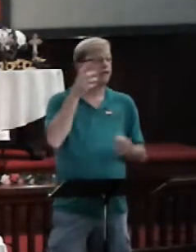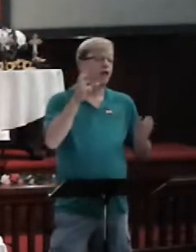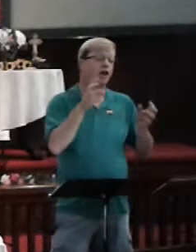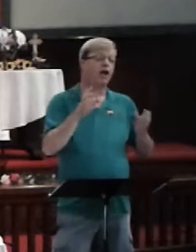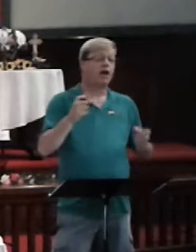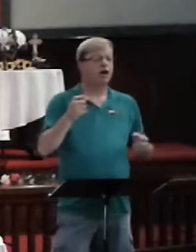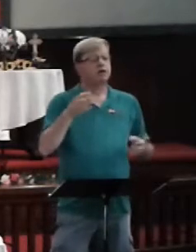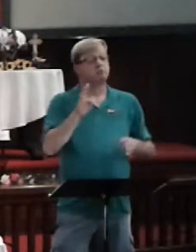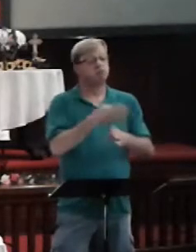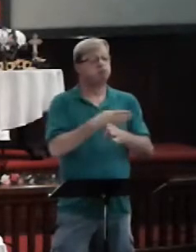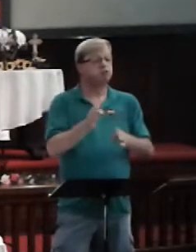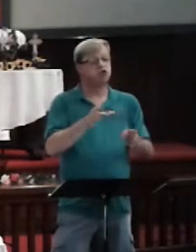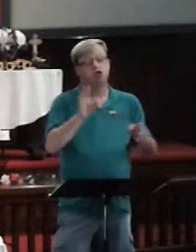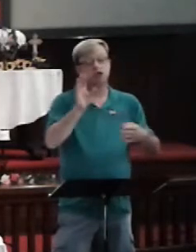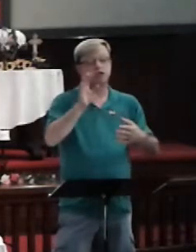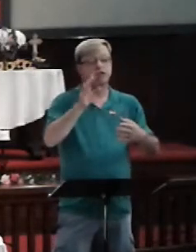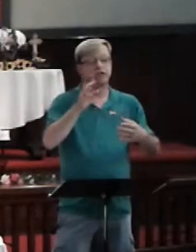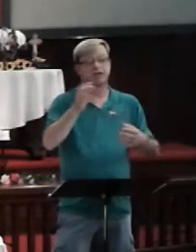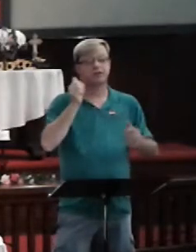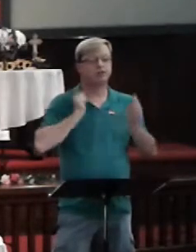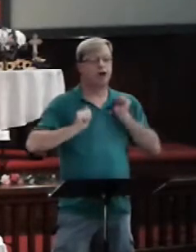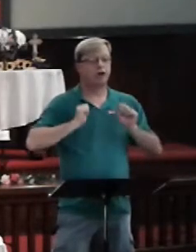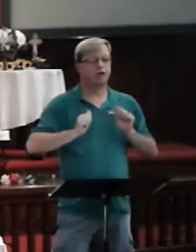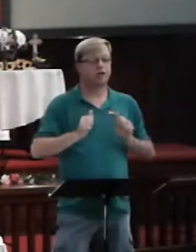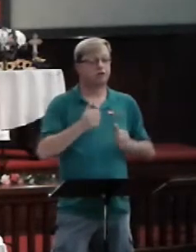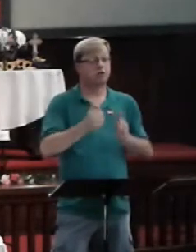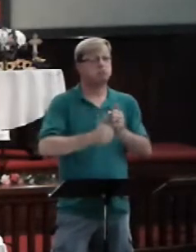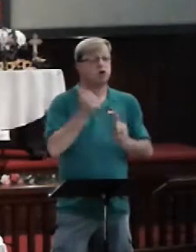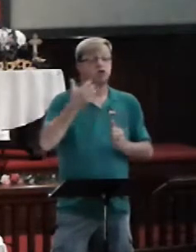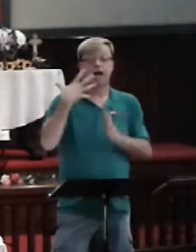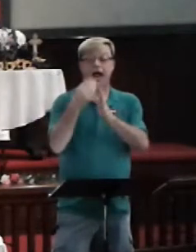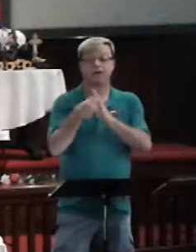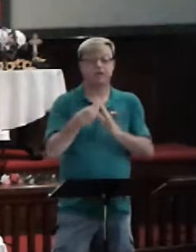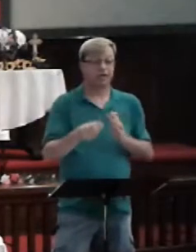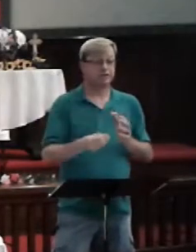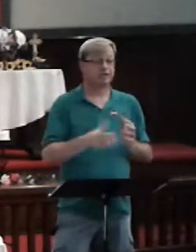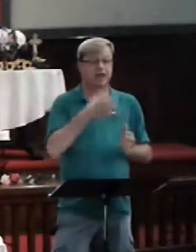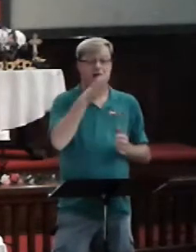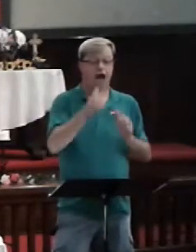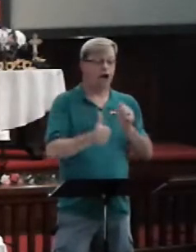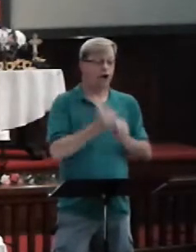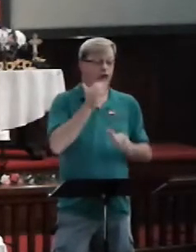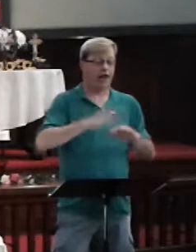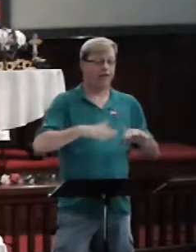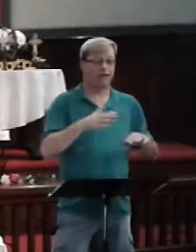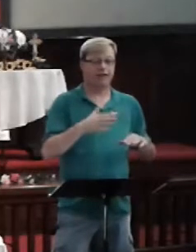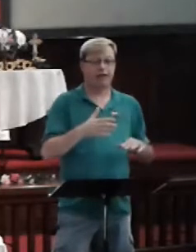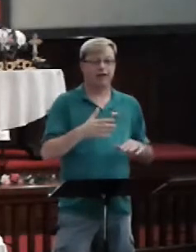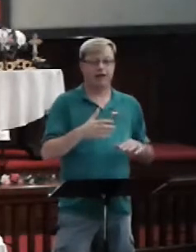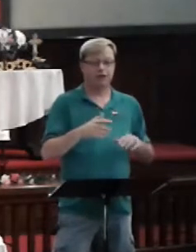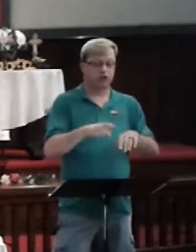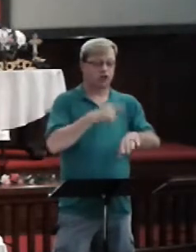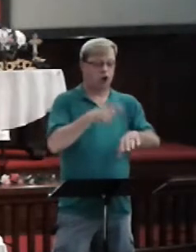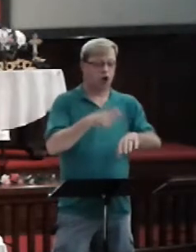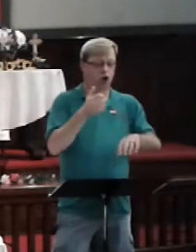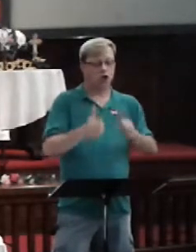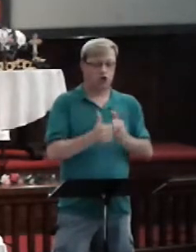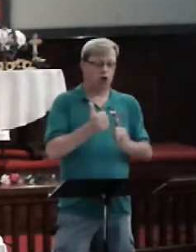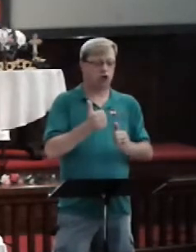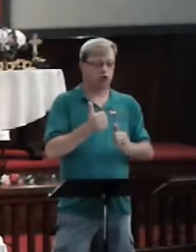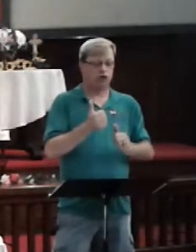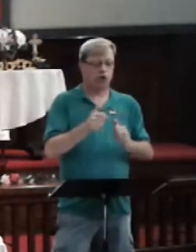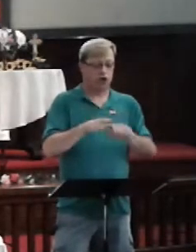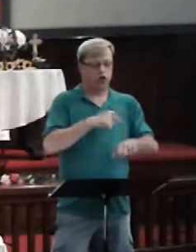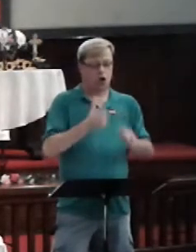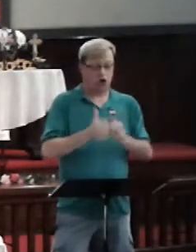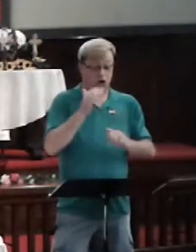concerts you went to. Most of those were outside, and it was a lot more than this hour is going to be. Thank you, Jesus. Loving God, we thank you today that we